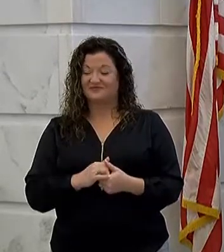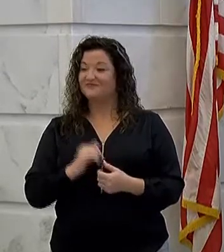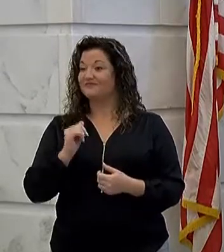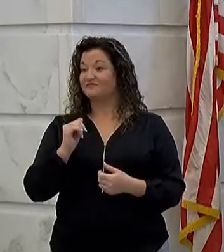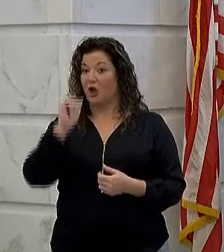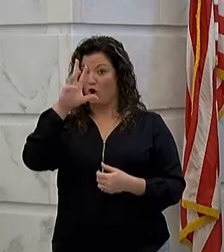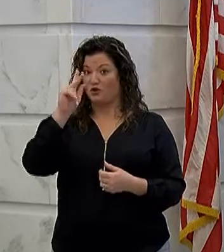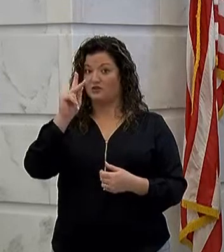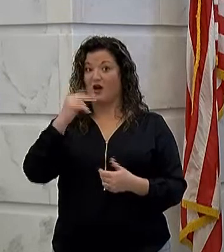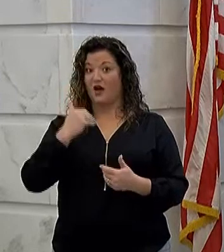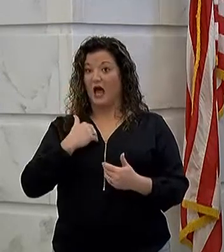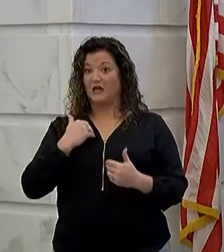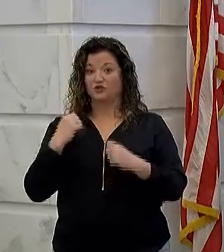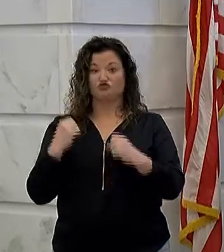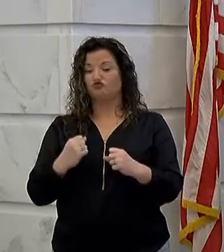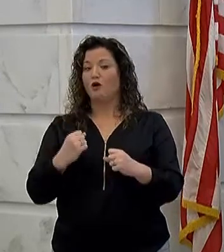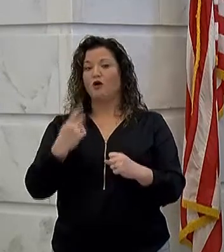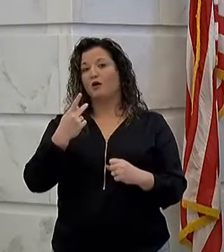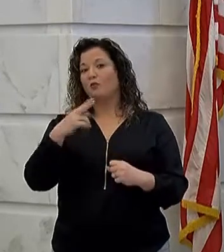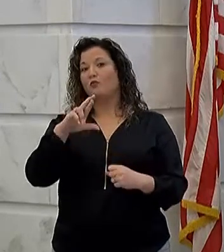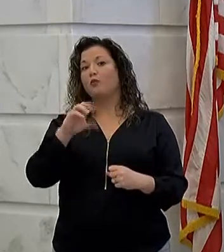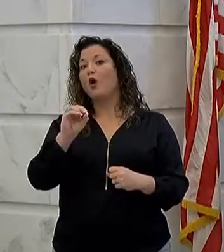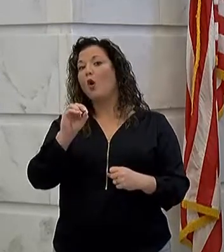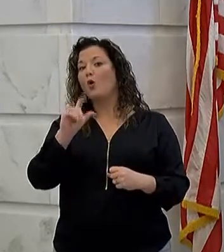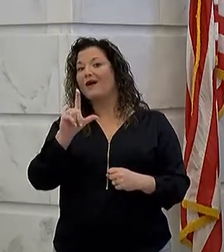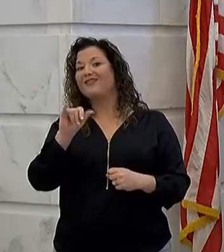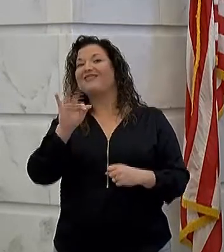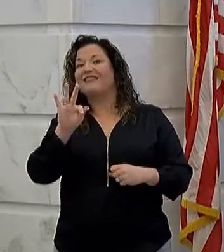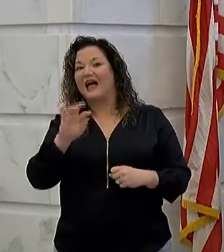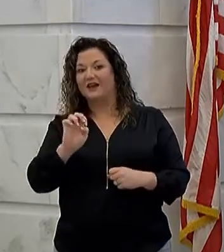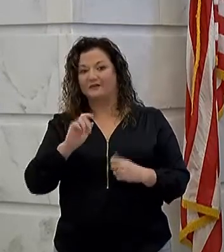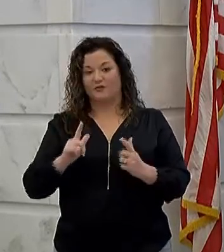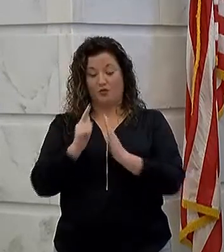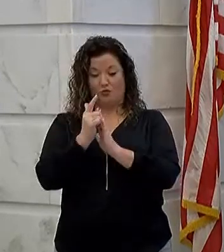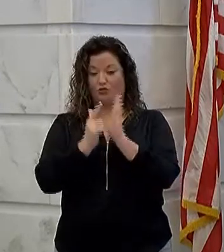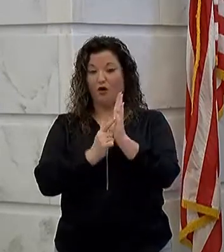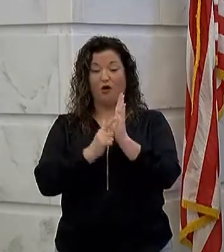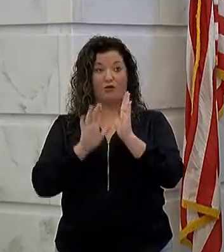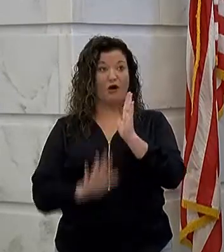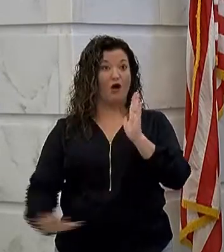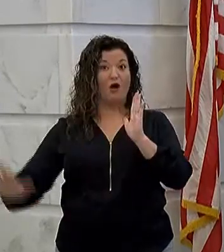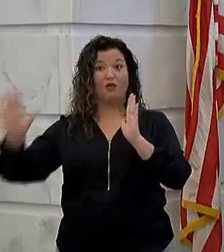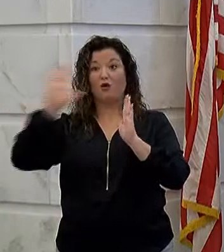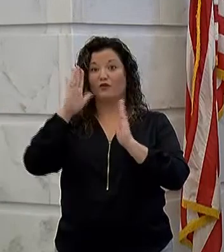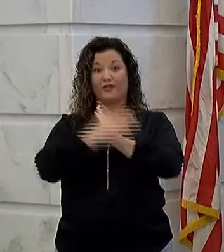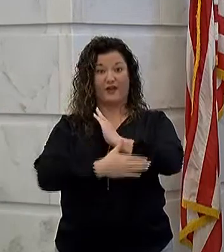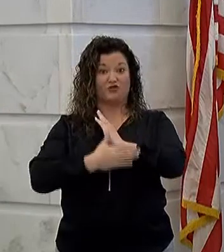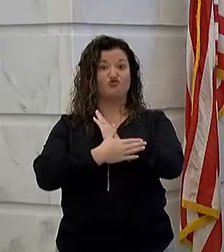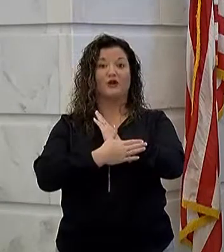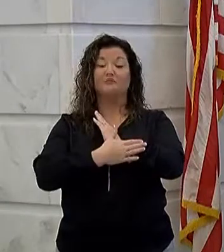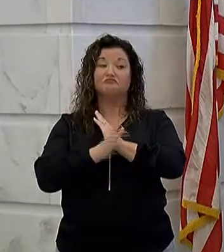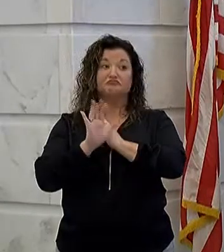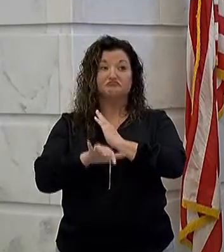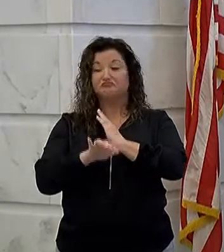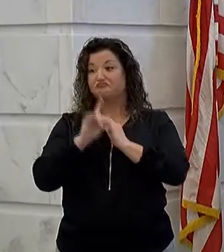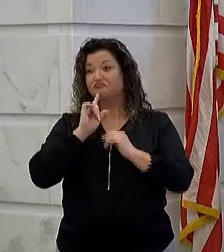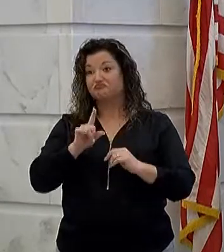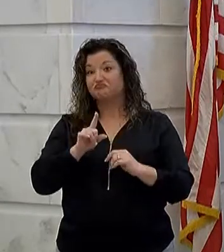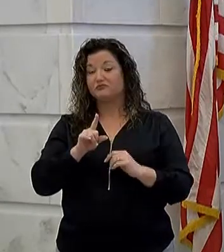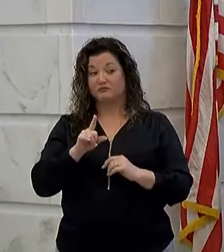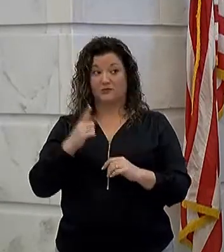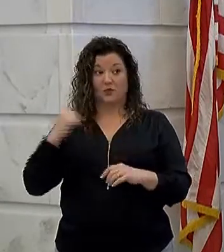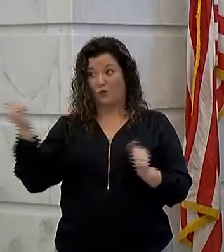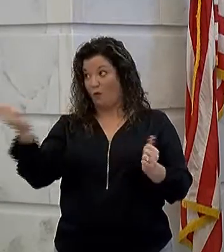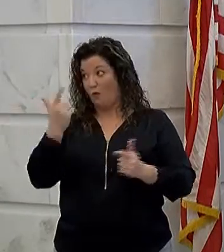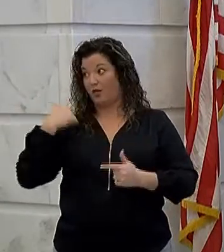Arkansas has the strongest pro-life law in the nation. That goes without saying. We all here understand